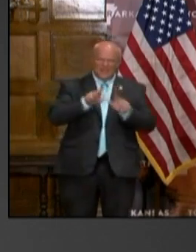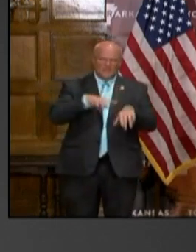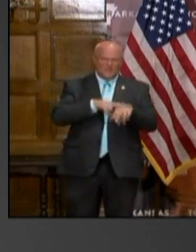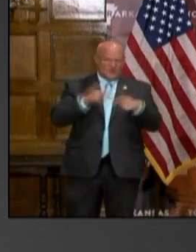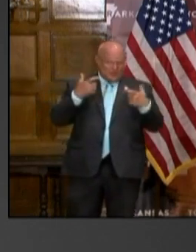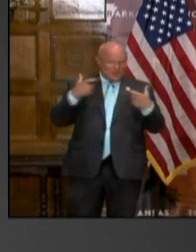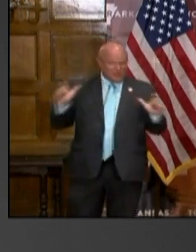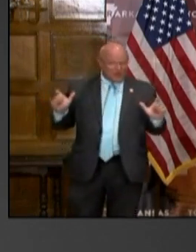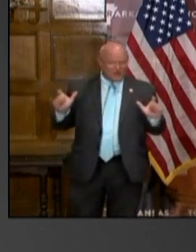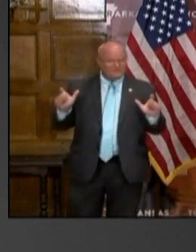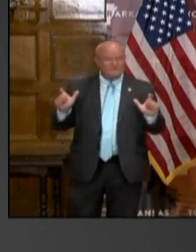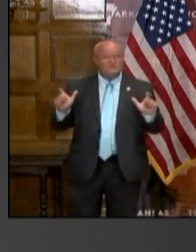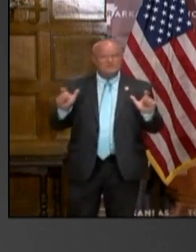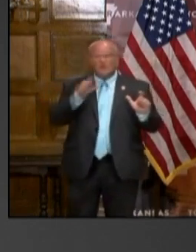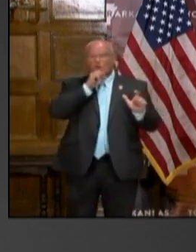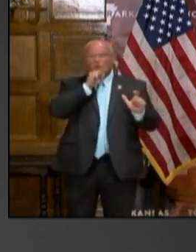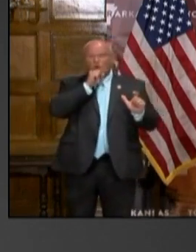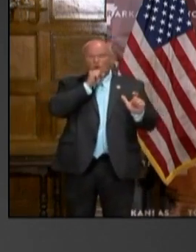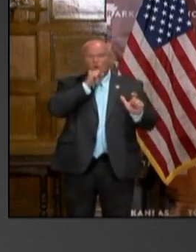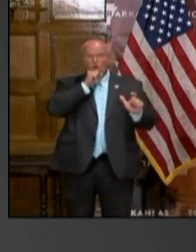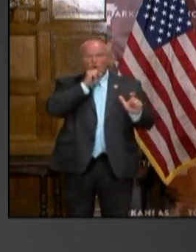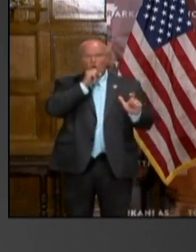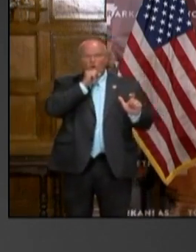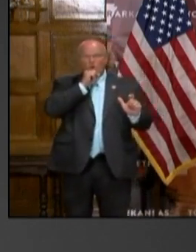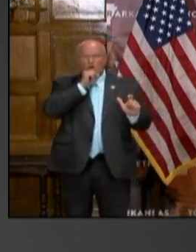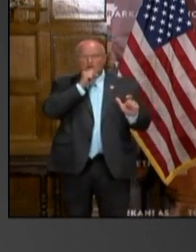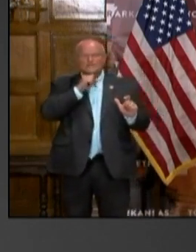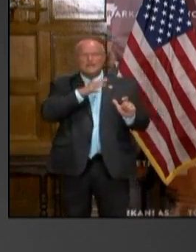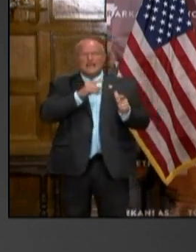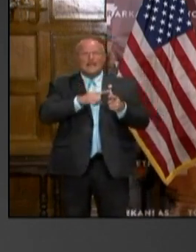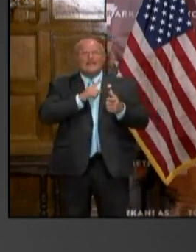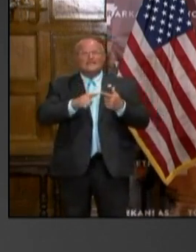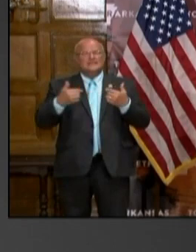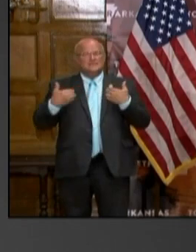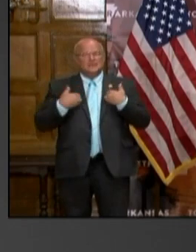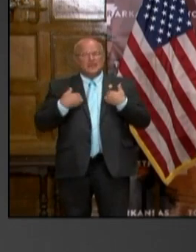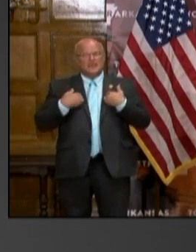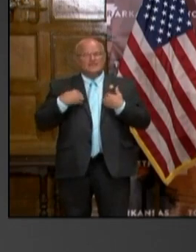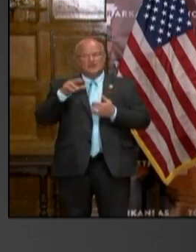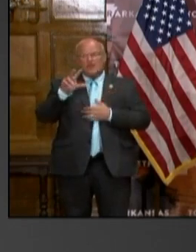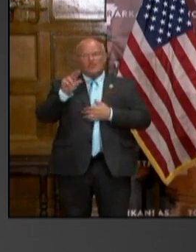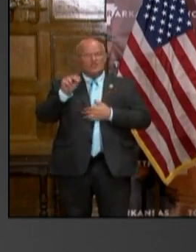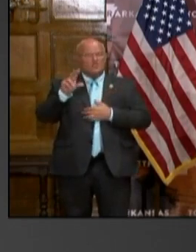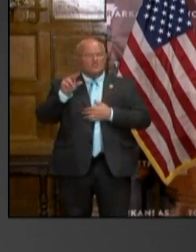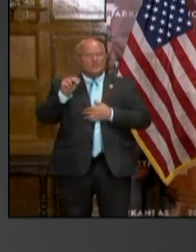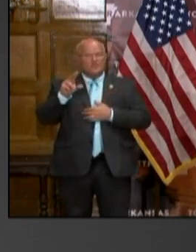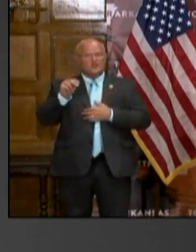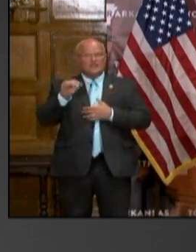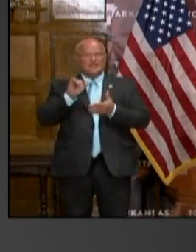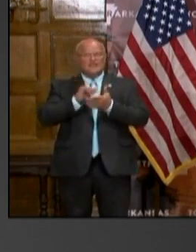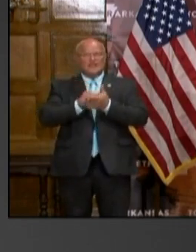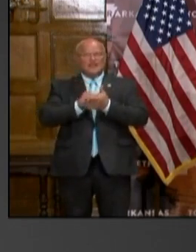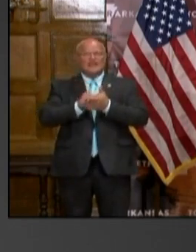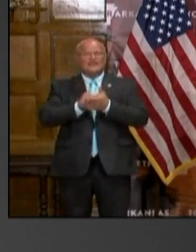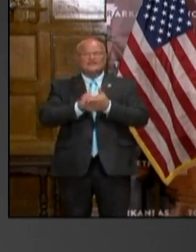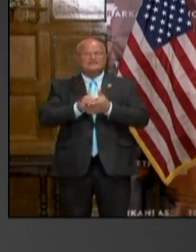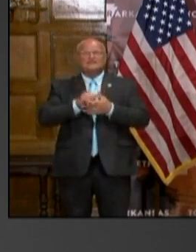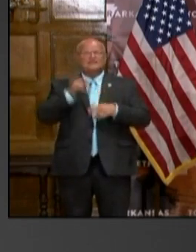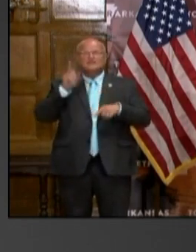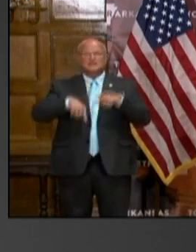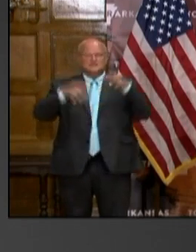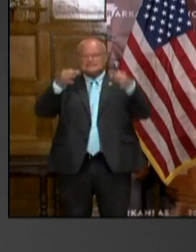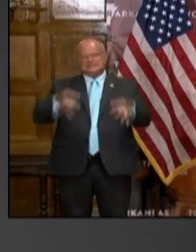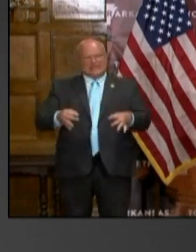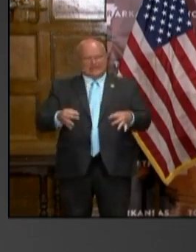is the larger orange slide, and then you had 30 that were inconclusive. And so